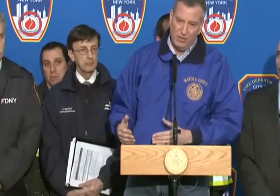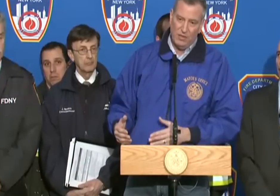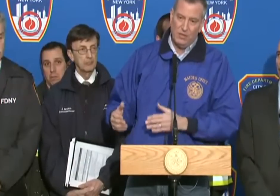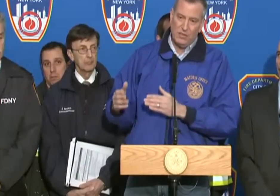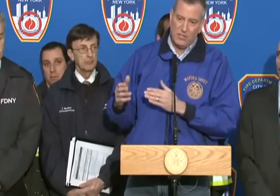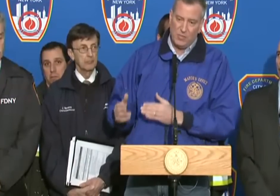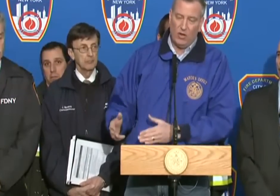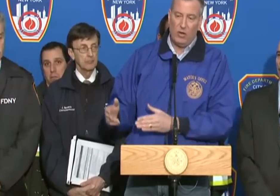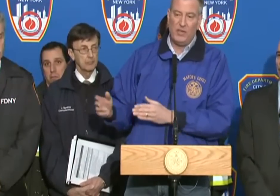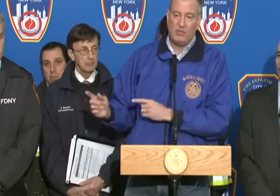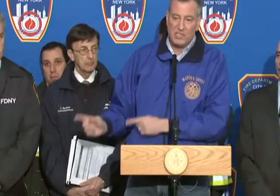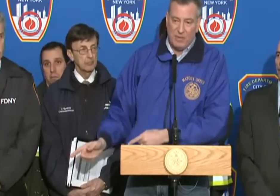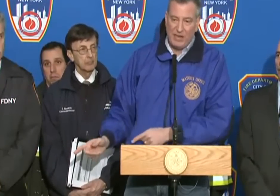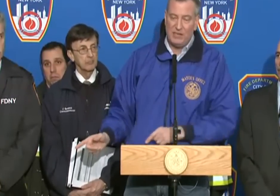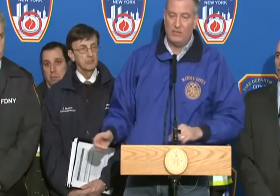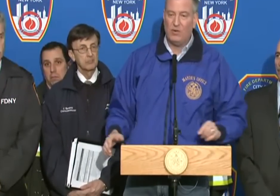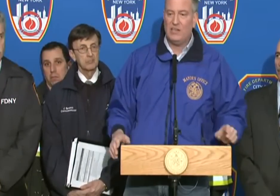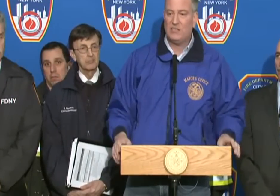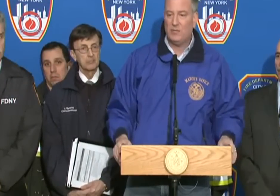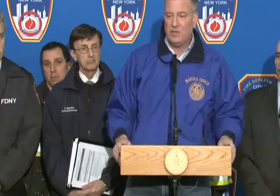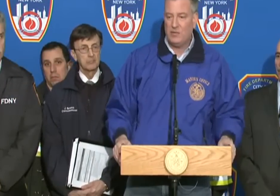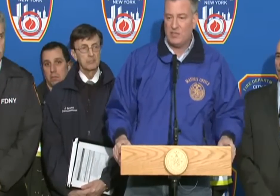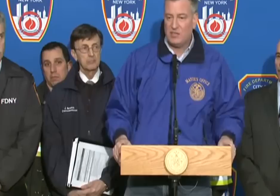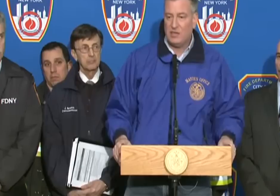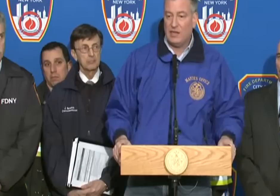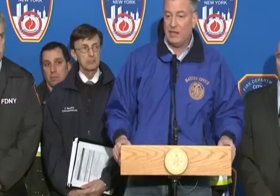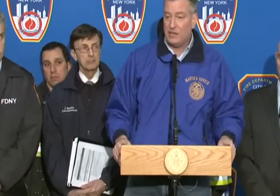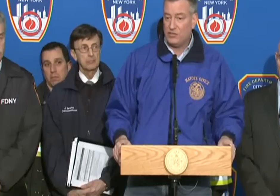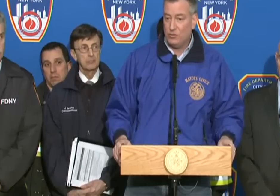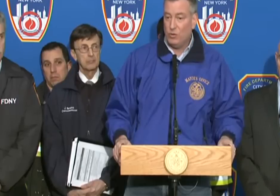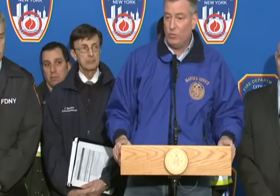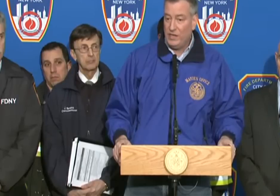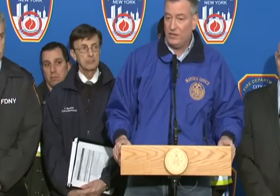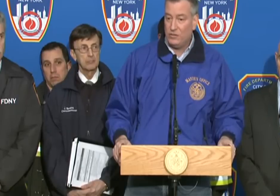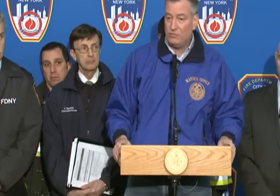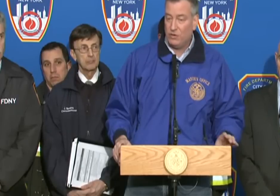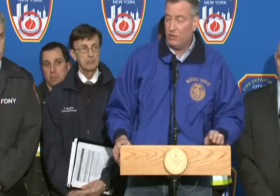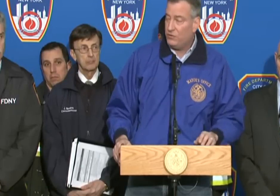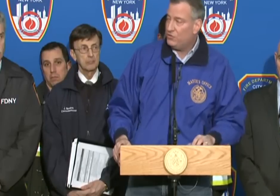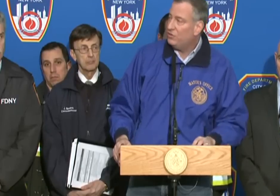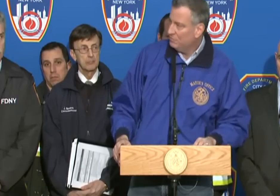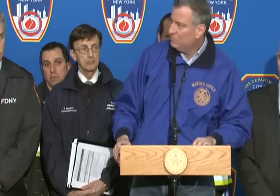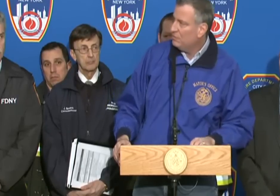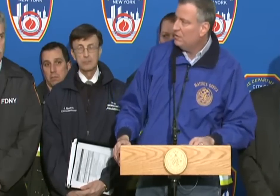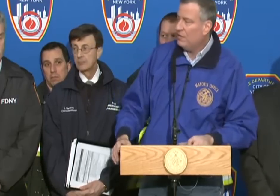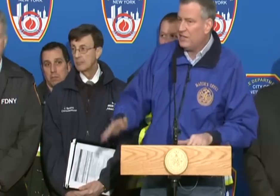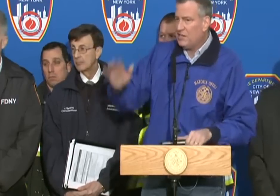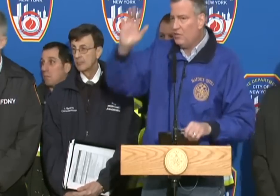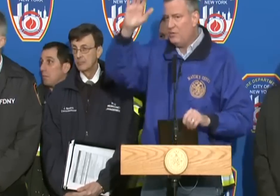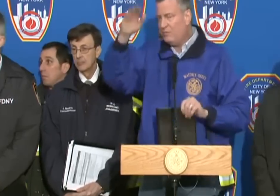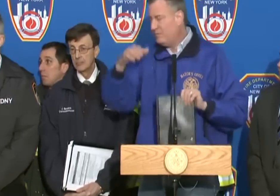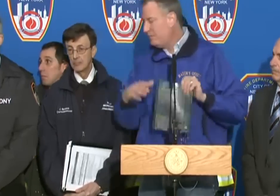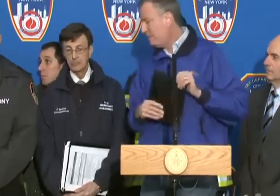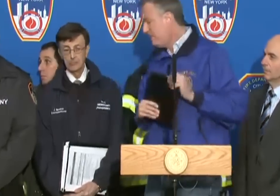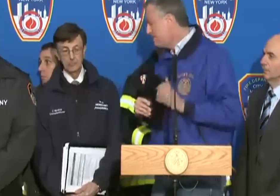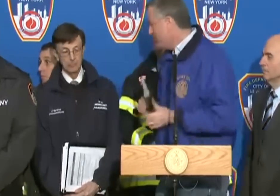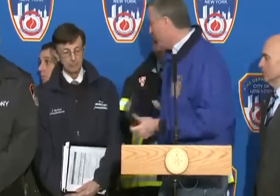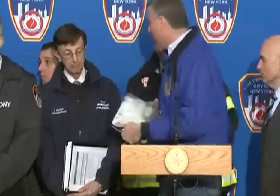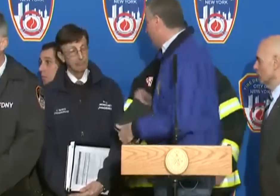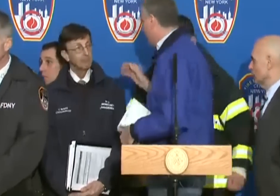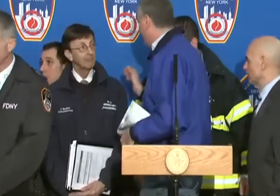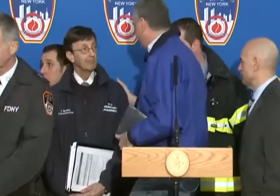spoken. It's up to Albany to respect the rights of the people of this city and let us do what we need to do for our future. Thanks, everyone.